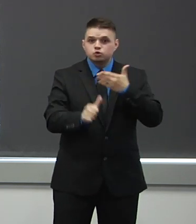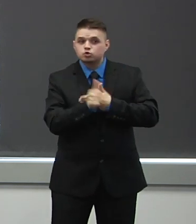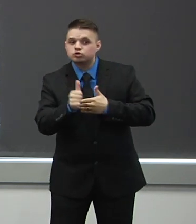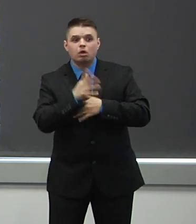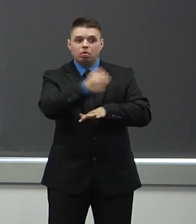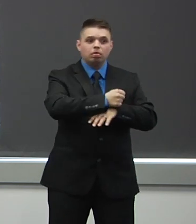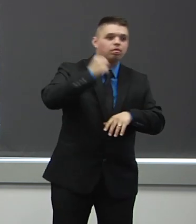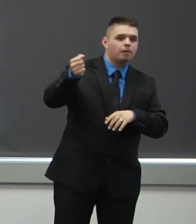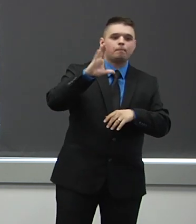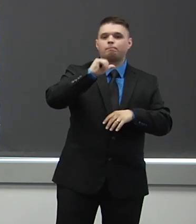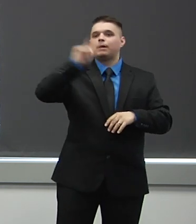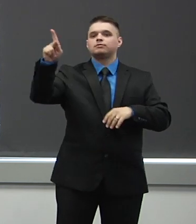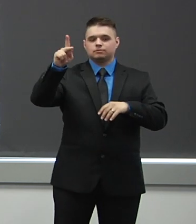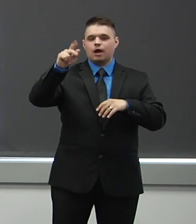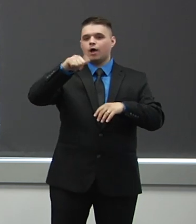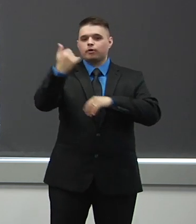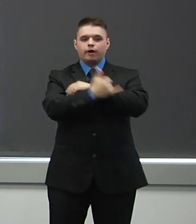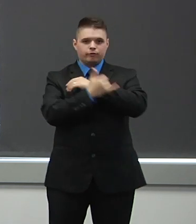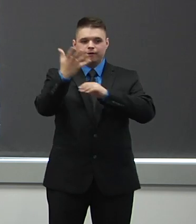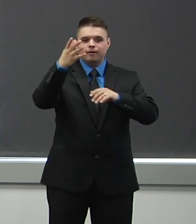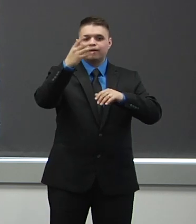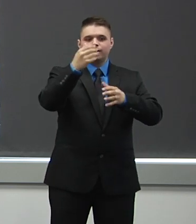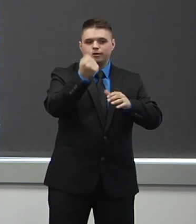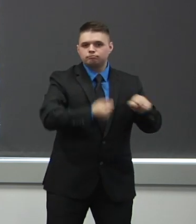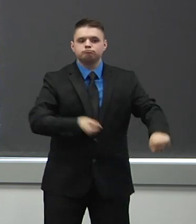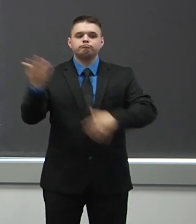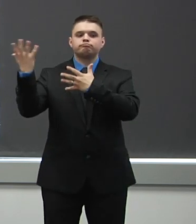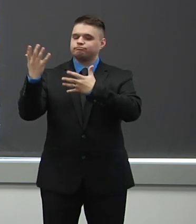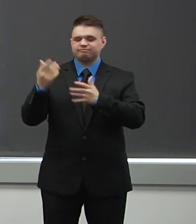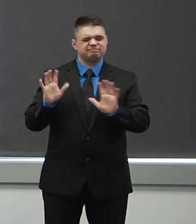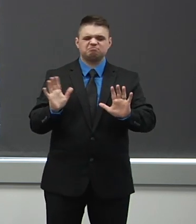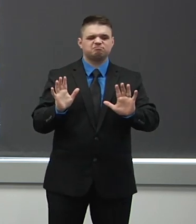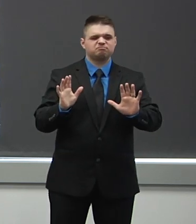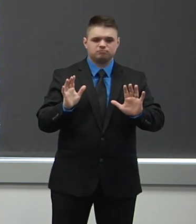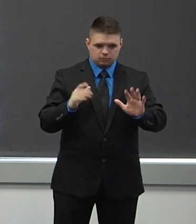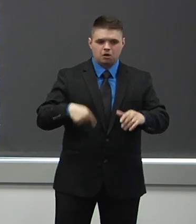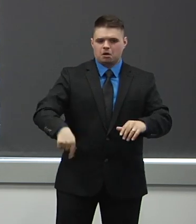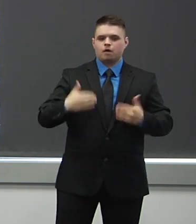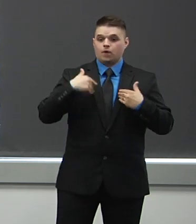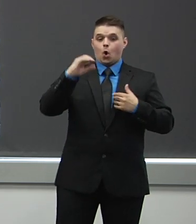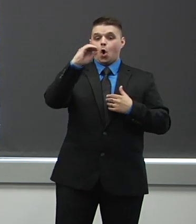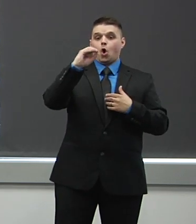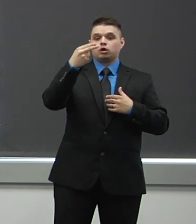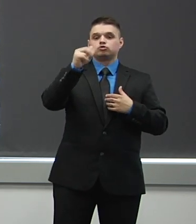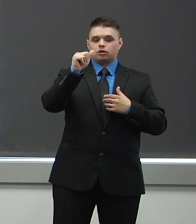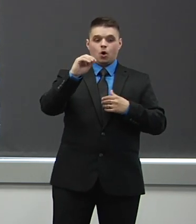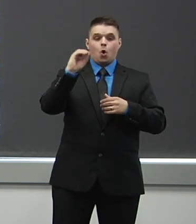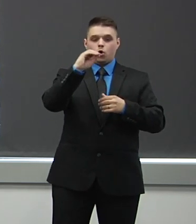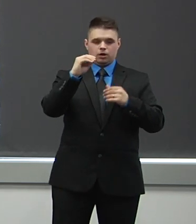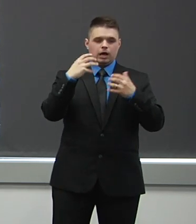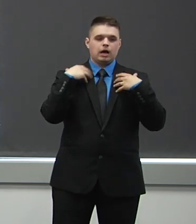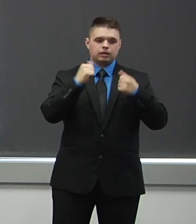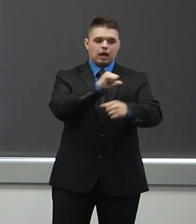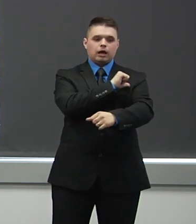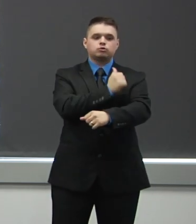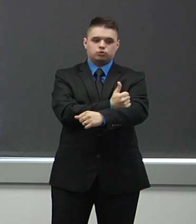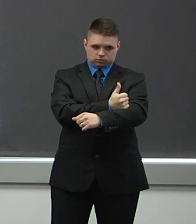Those resources are on the OHA website. Those resources are on the Oregon Department of Education